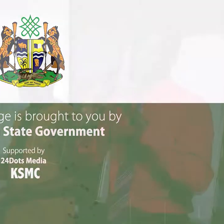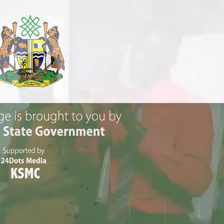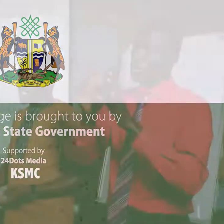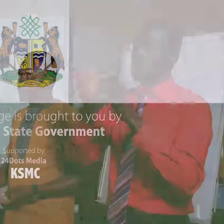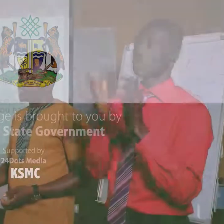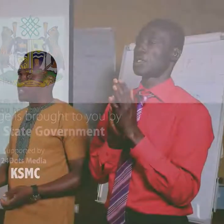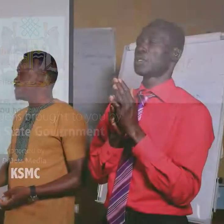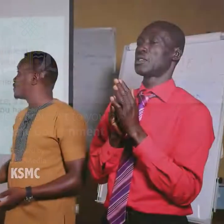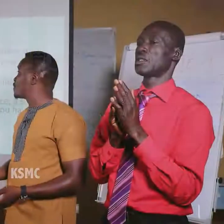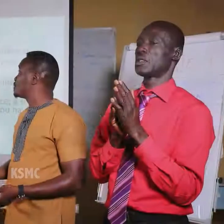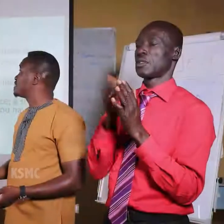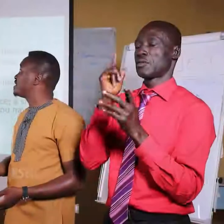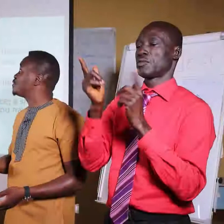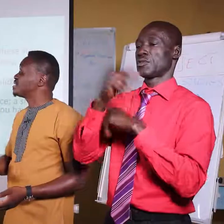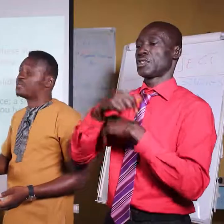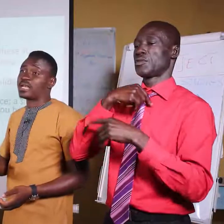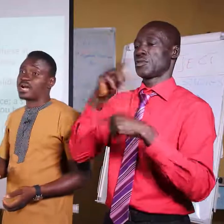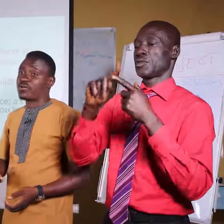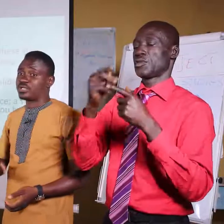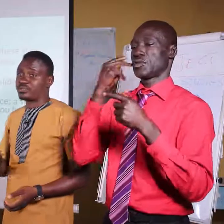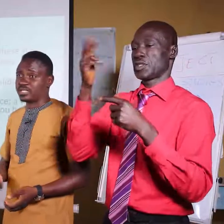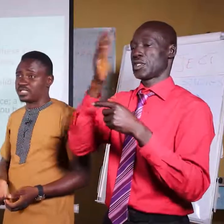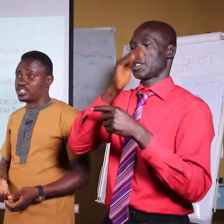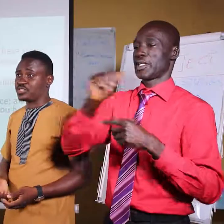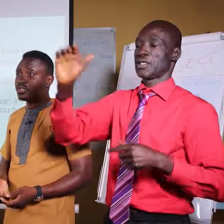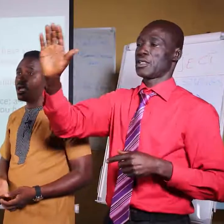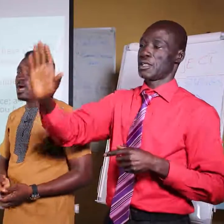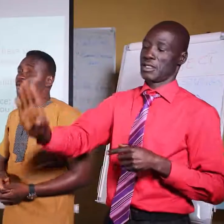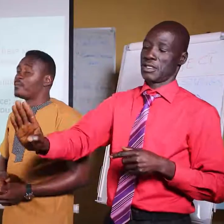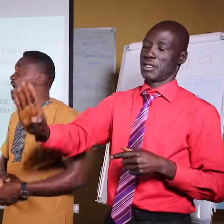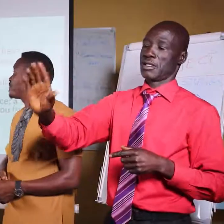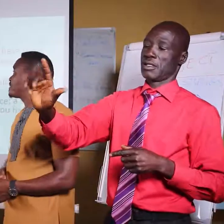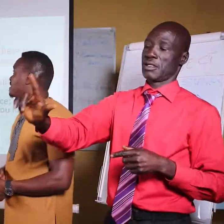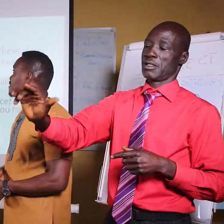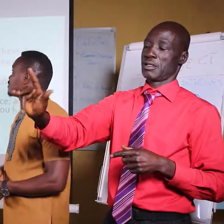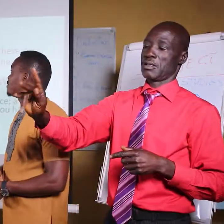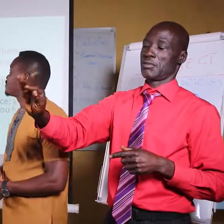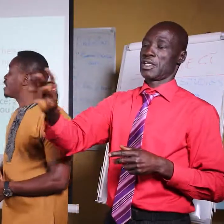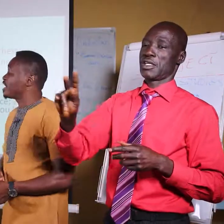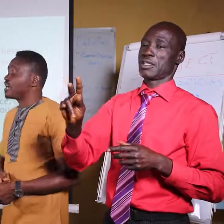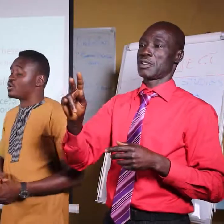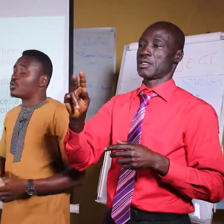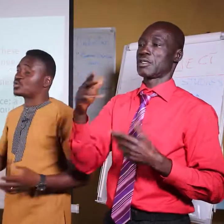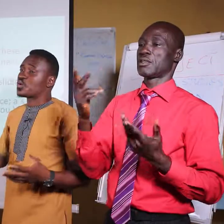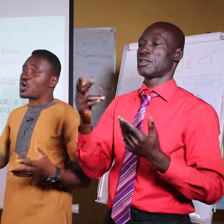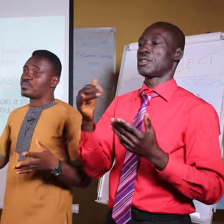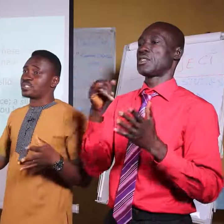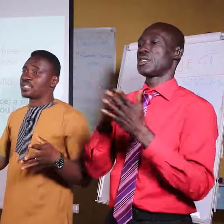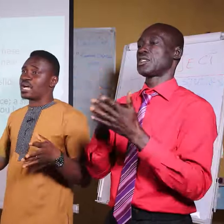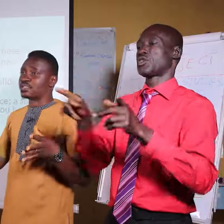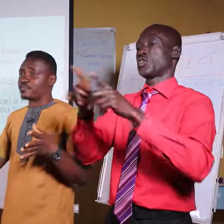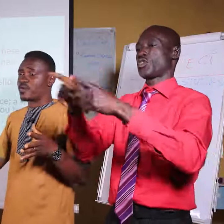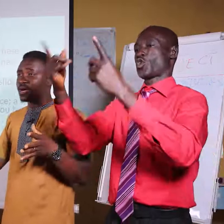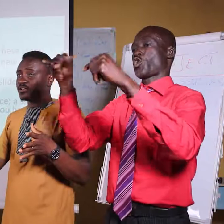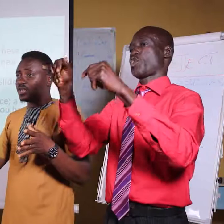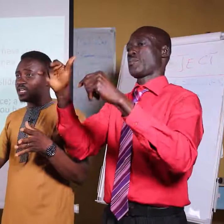Then lastly, for today, we're going to be seeing using a blank presentation. A blank presentation also comes in